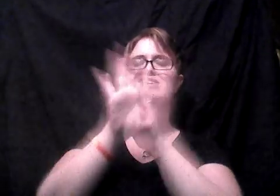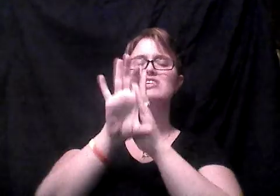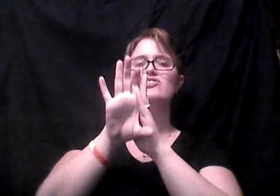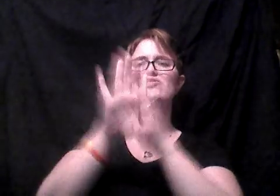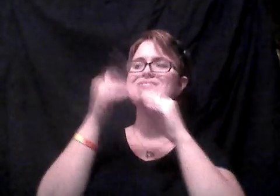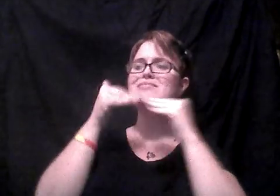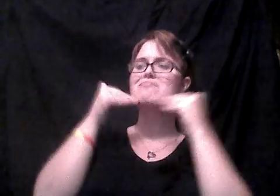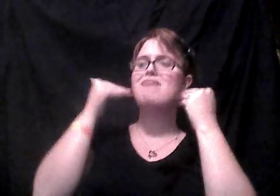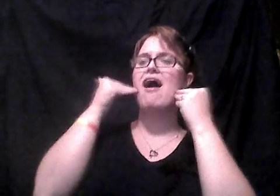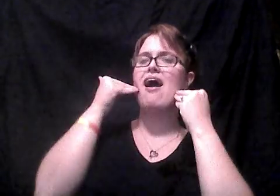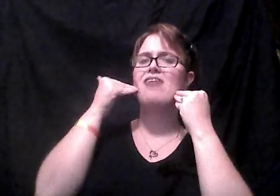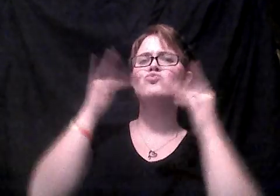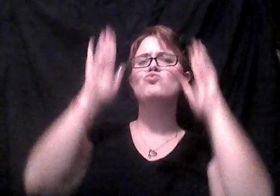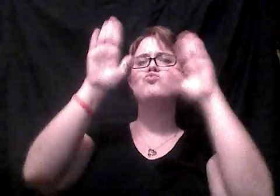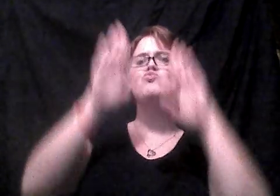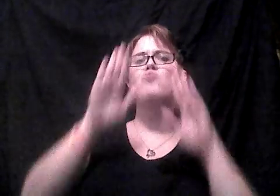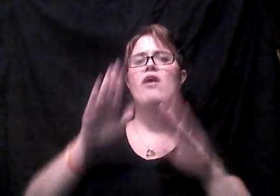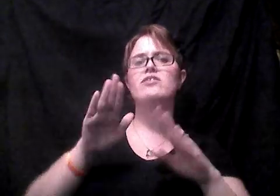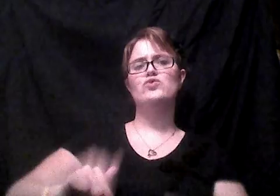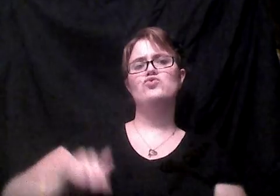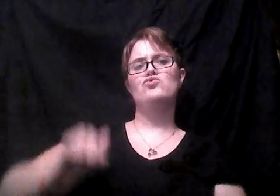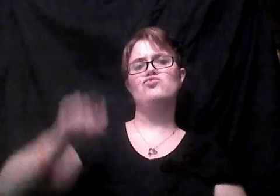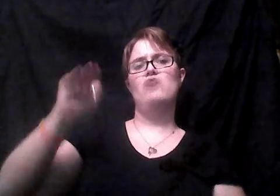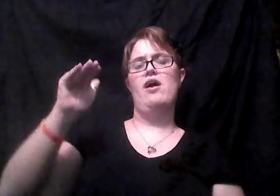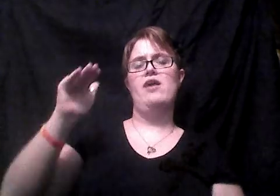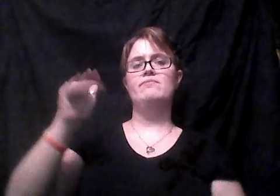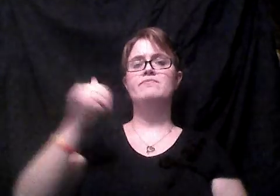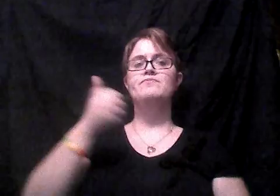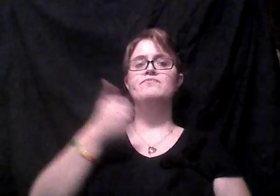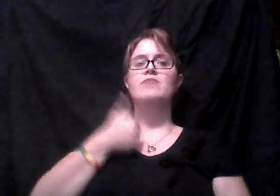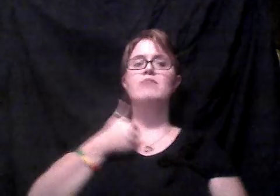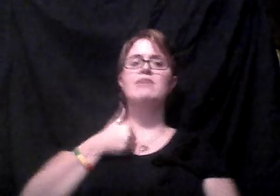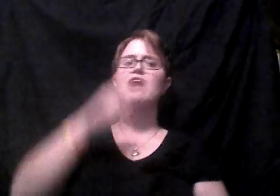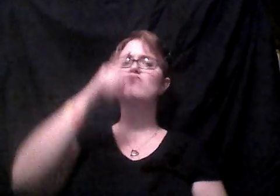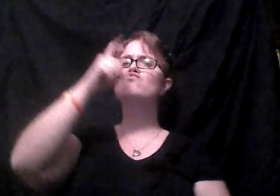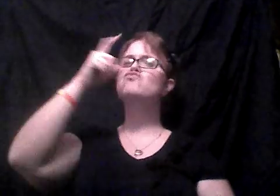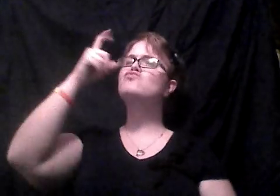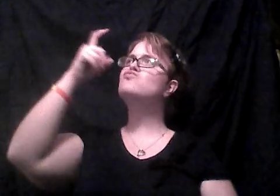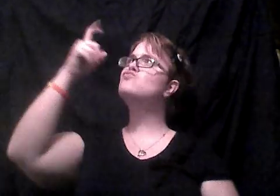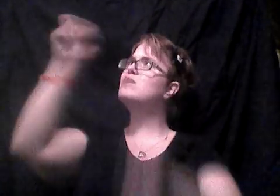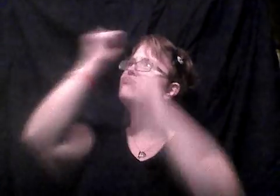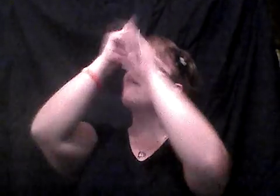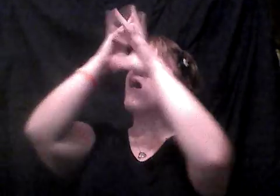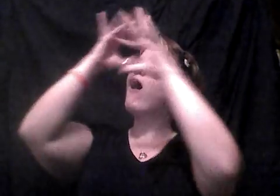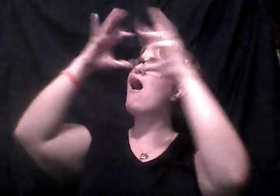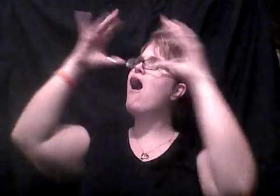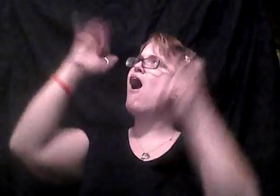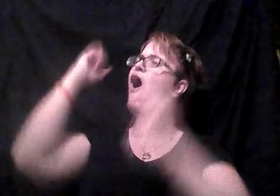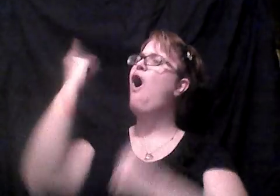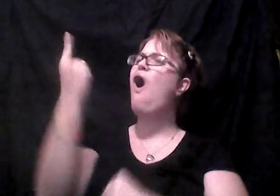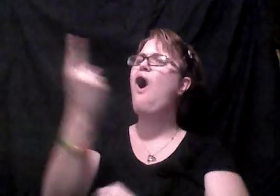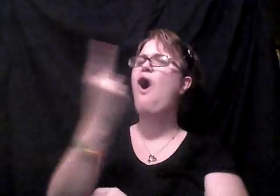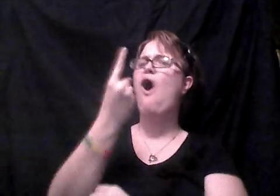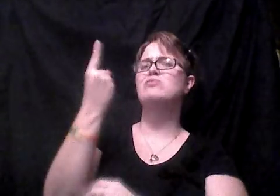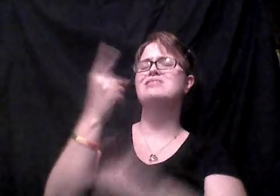childhood. And I was dreaming, always dreaming. It was an easy time to dream. When